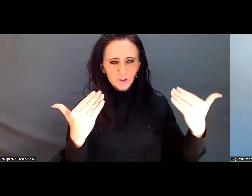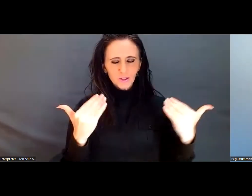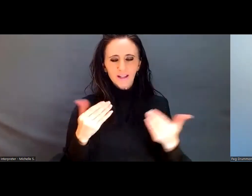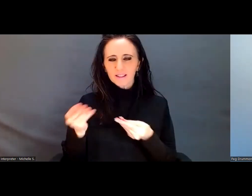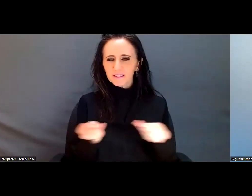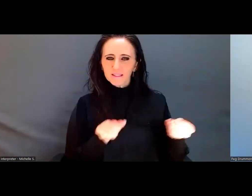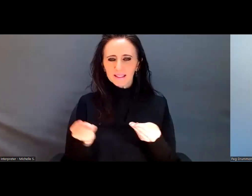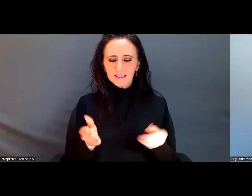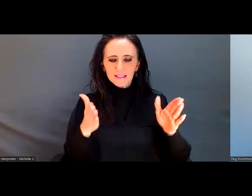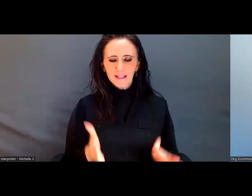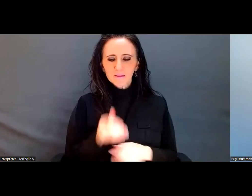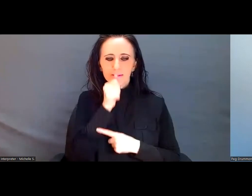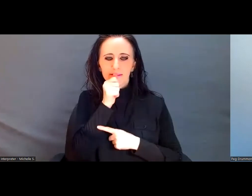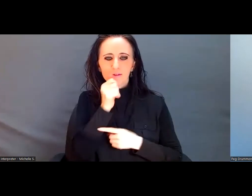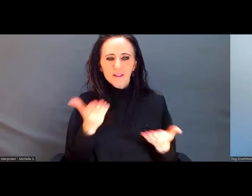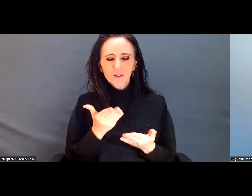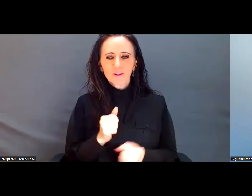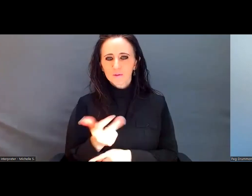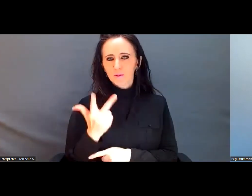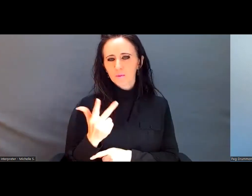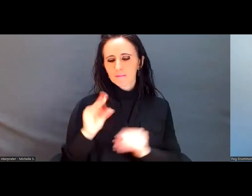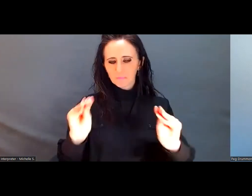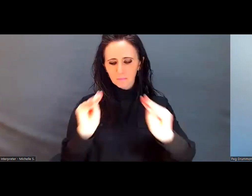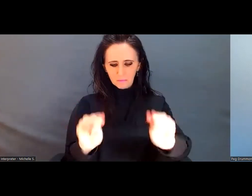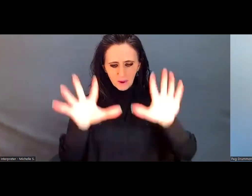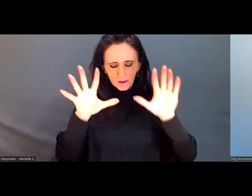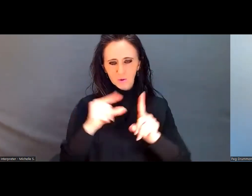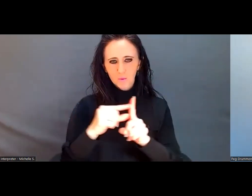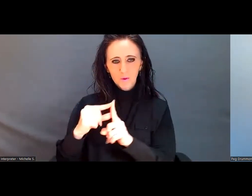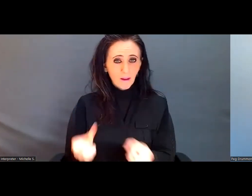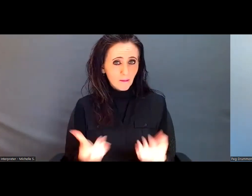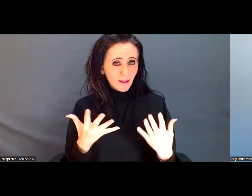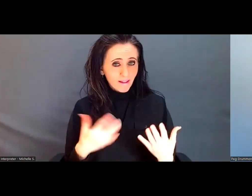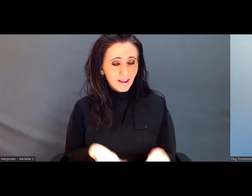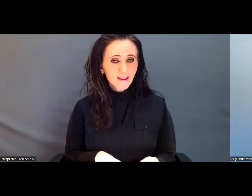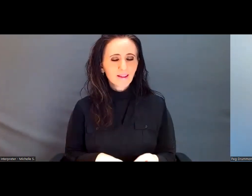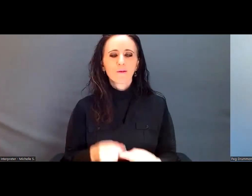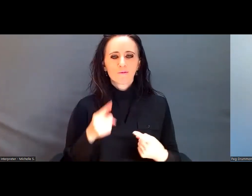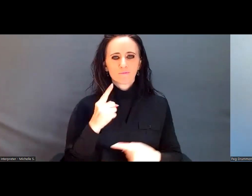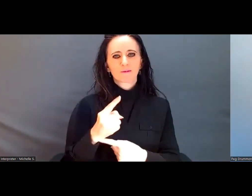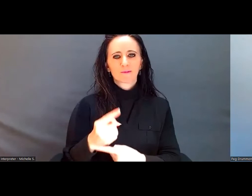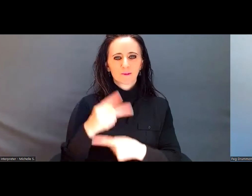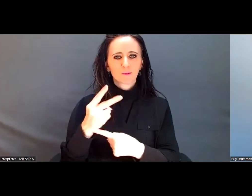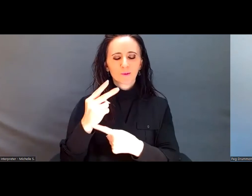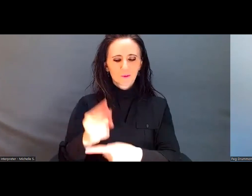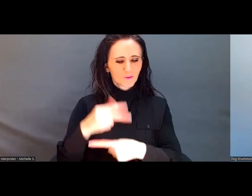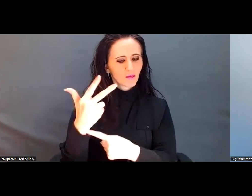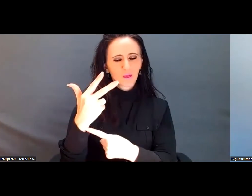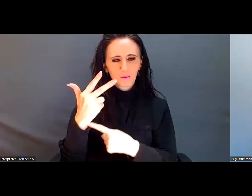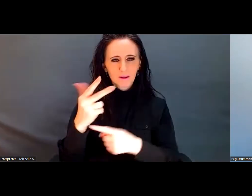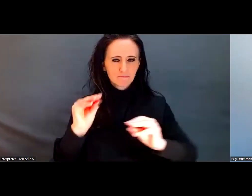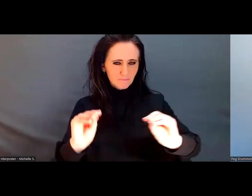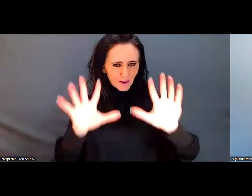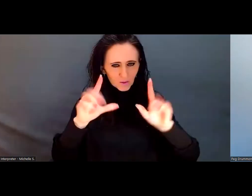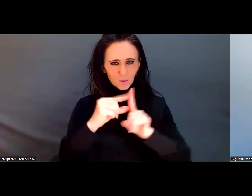magic words. How many magic words? 1, 2, 3. That will guarantee you an open-ended question when